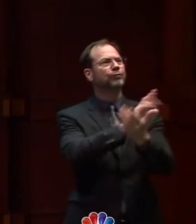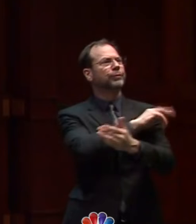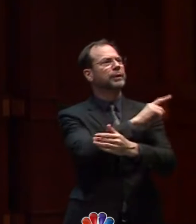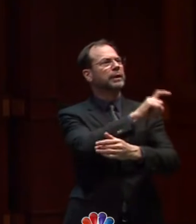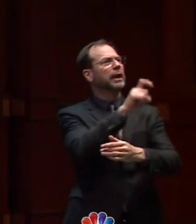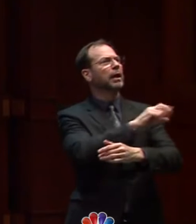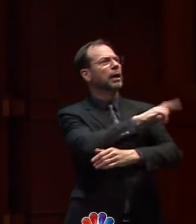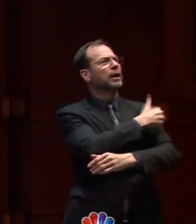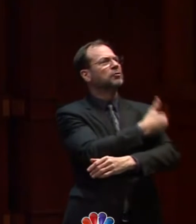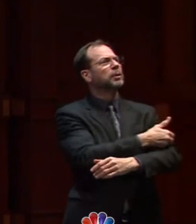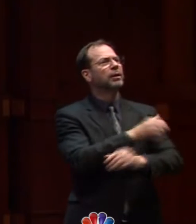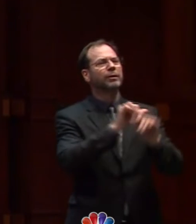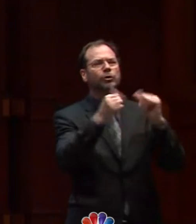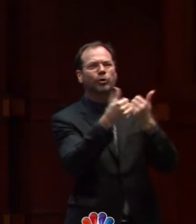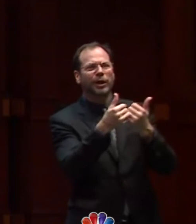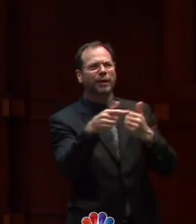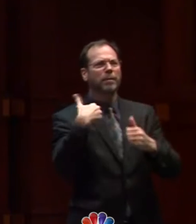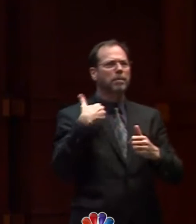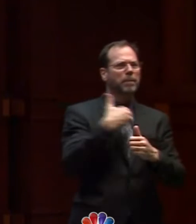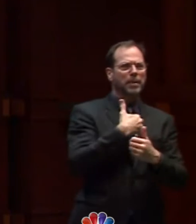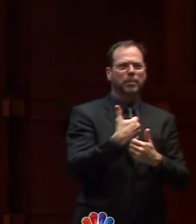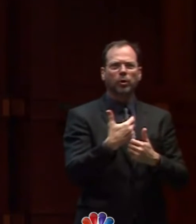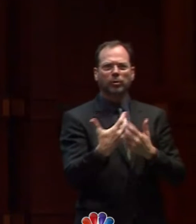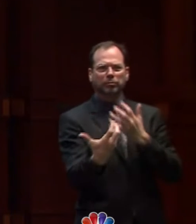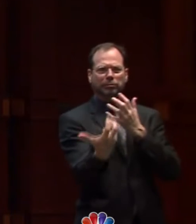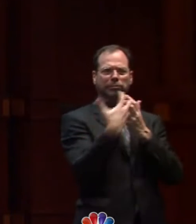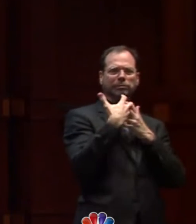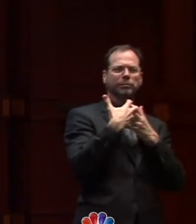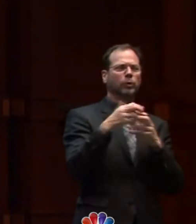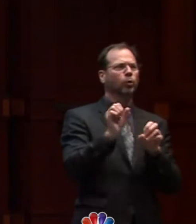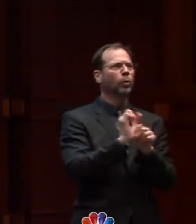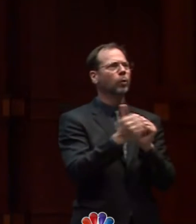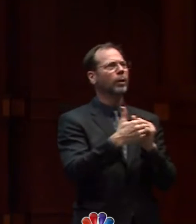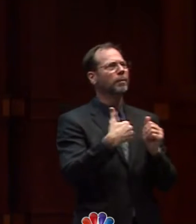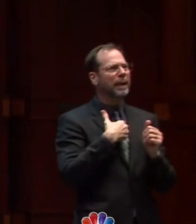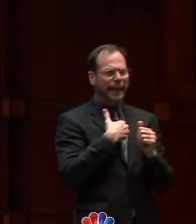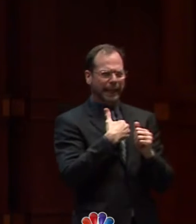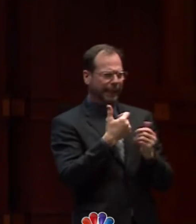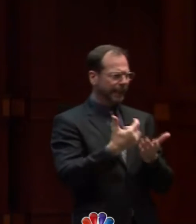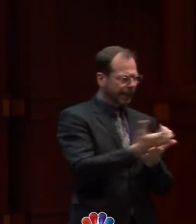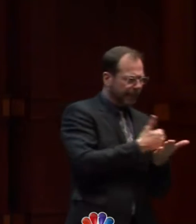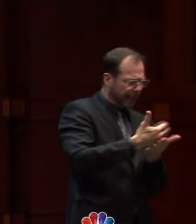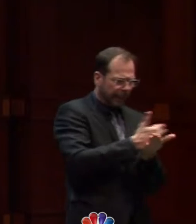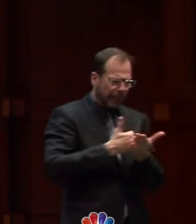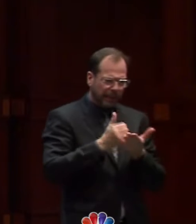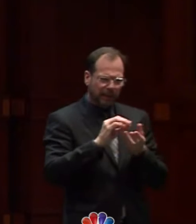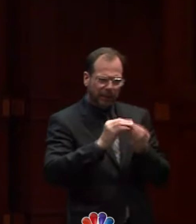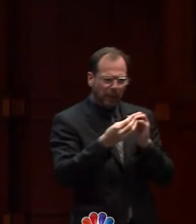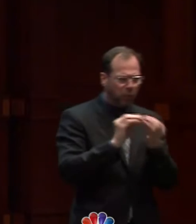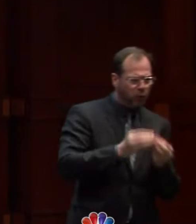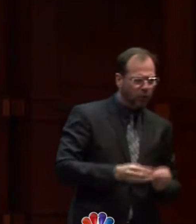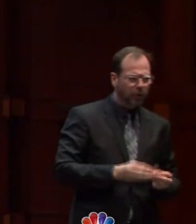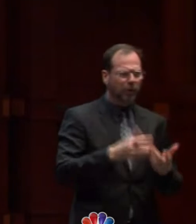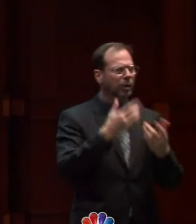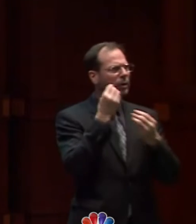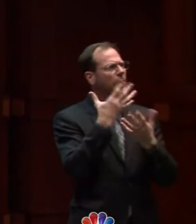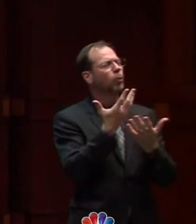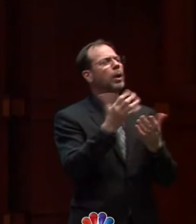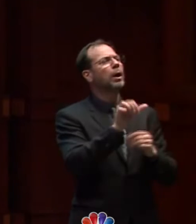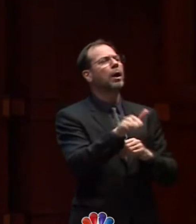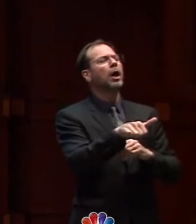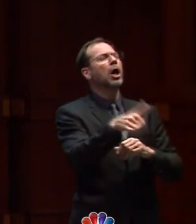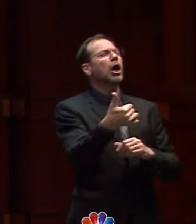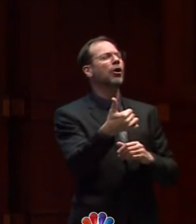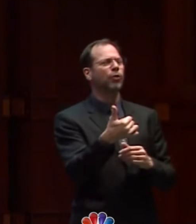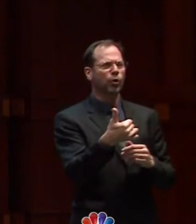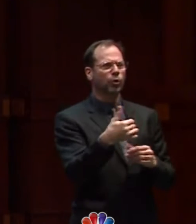Hospital Association and all their members for working with me to help get some of these numbers that would actually give us an idea of what other beds